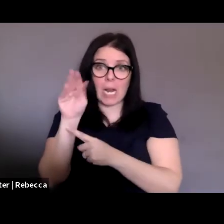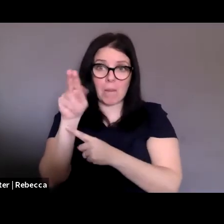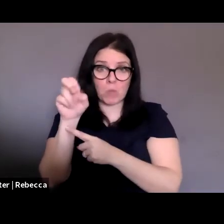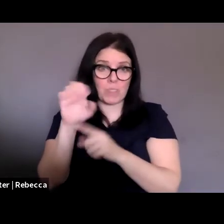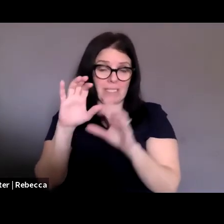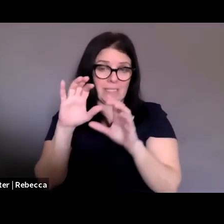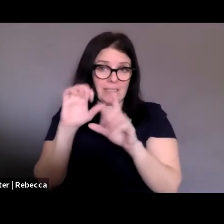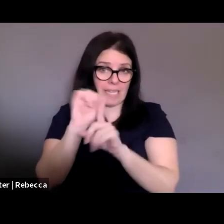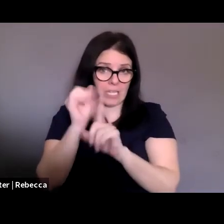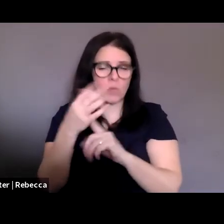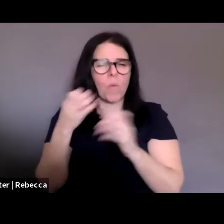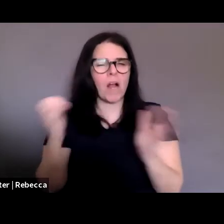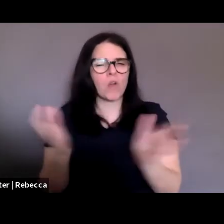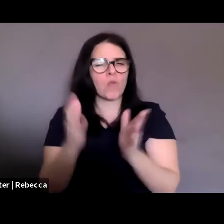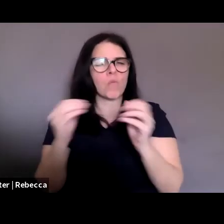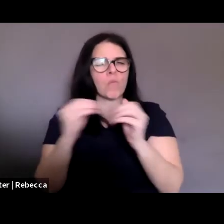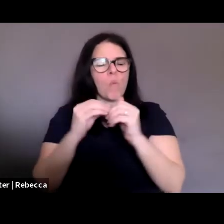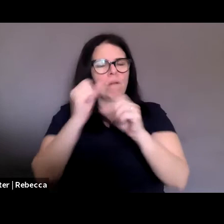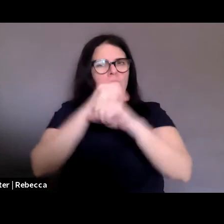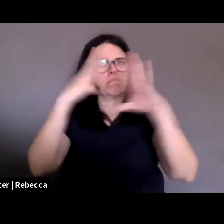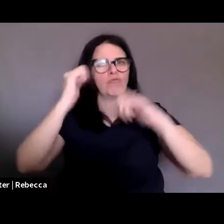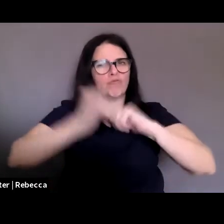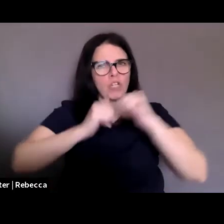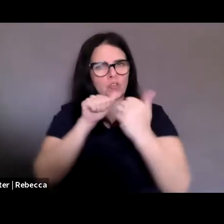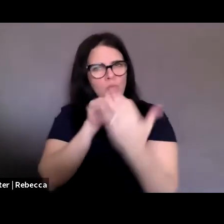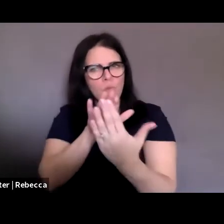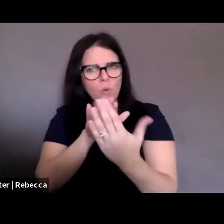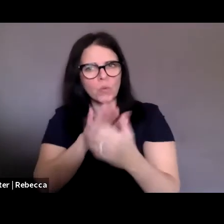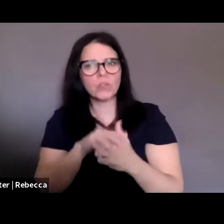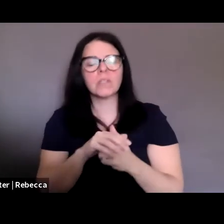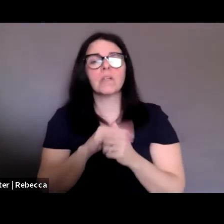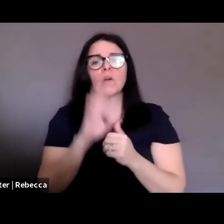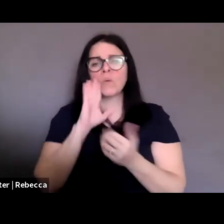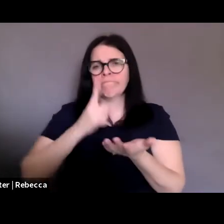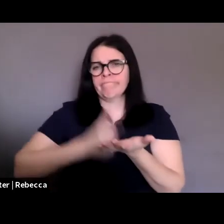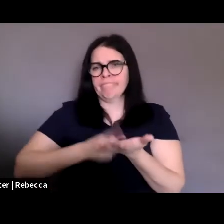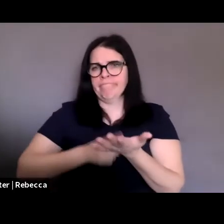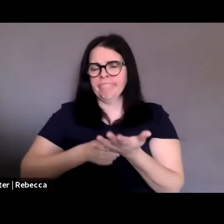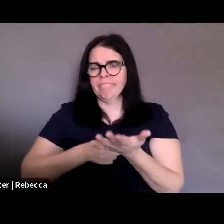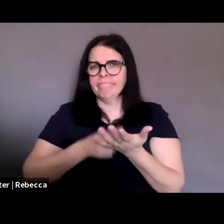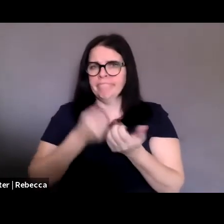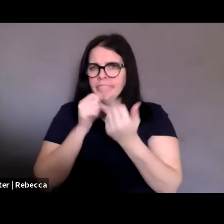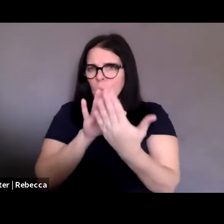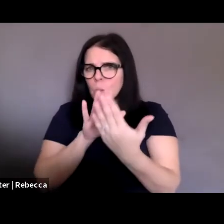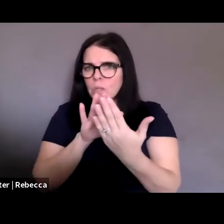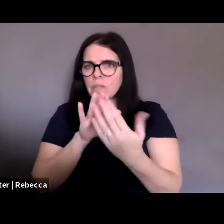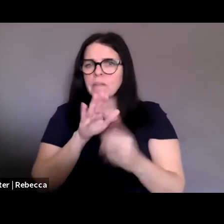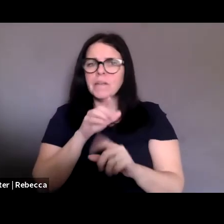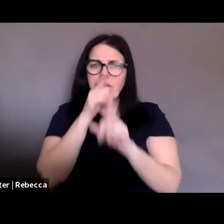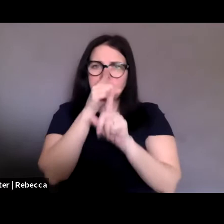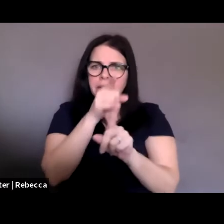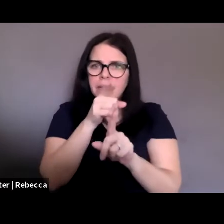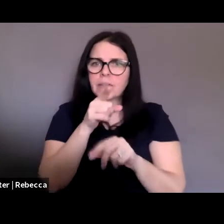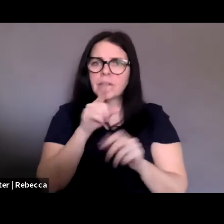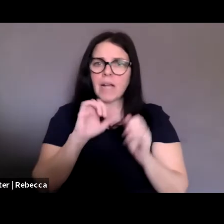structured approach, and we're going to be talking about an example of a structured approach and a tool for screening and assessing